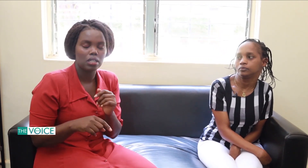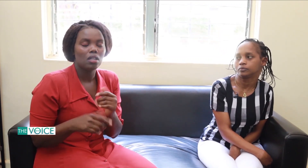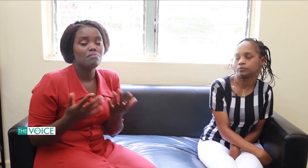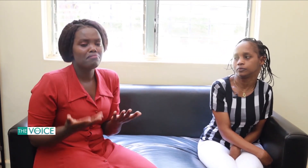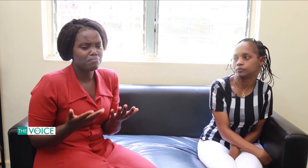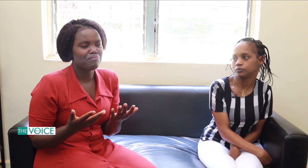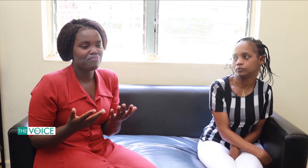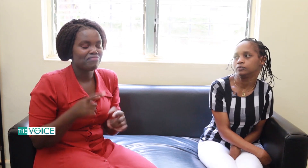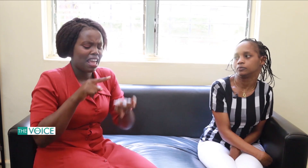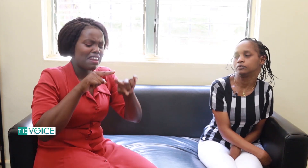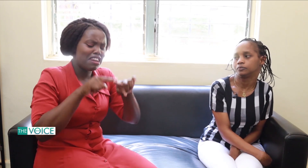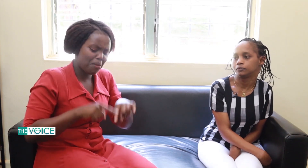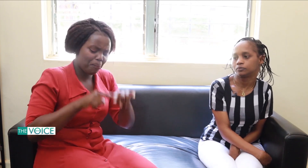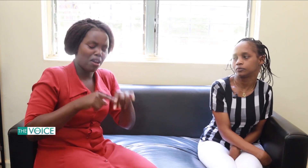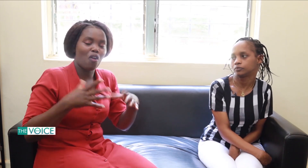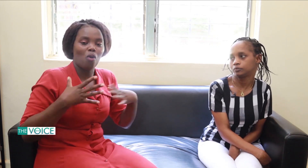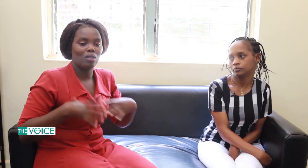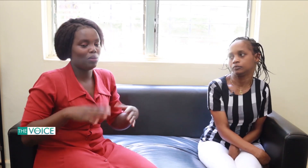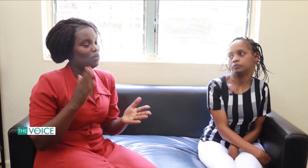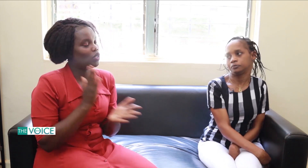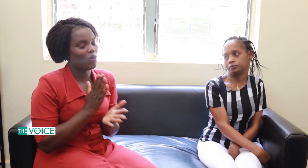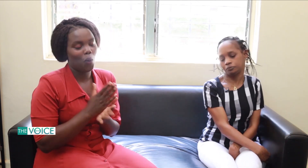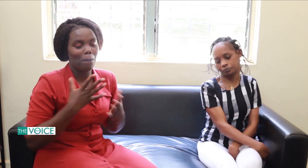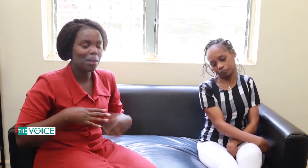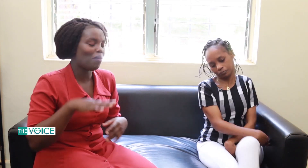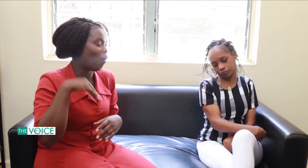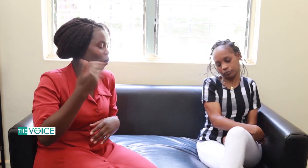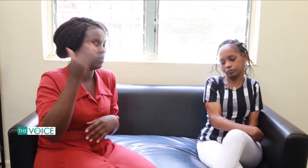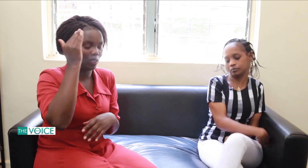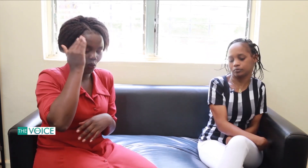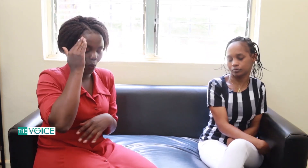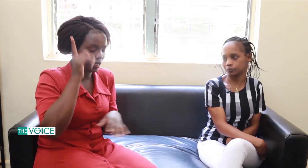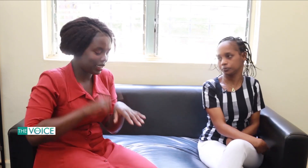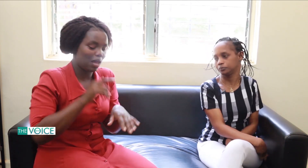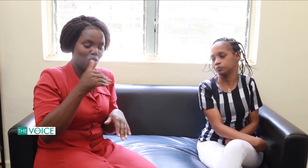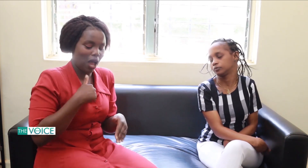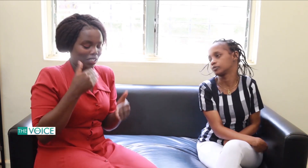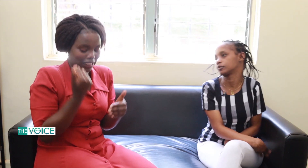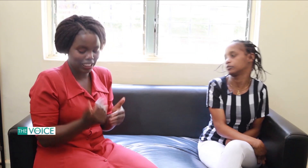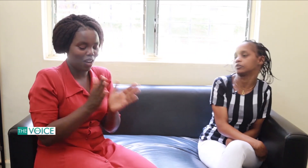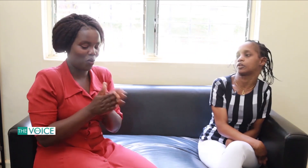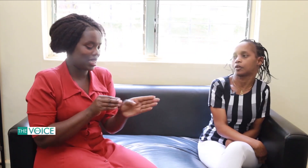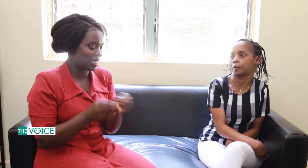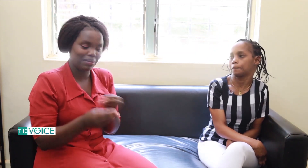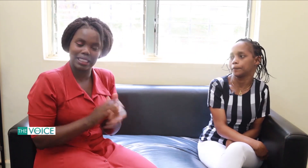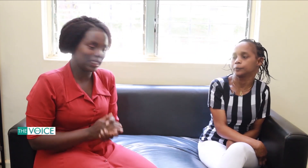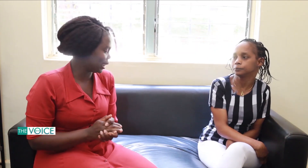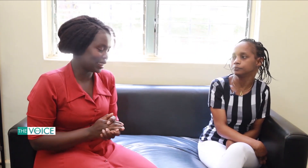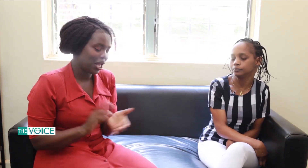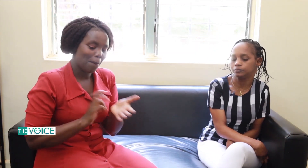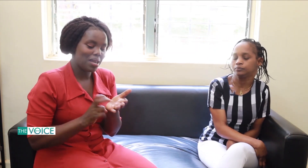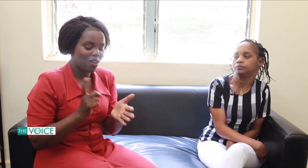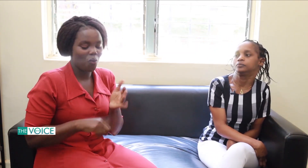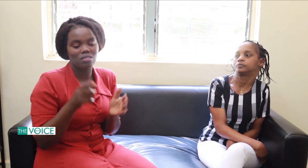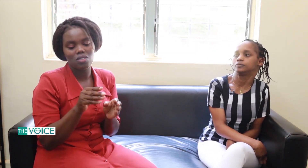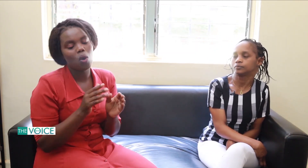She said something about depending on people. People always know, time you have a